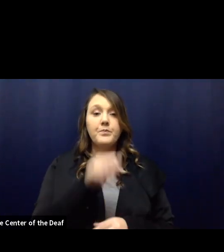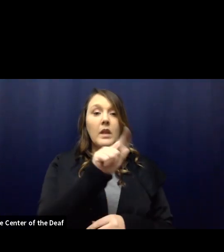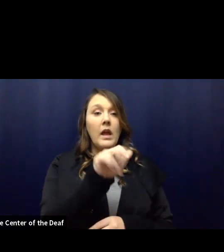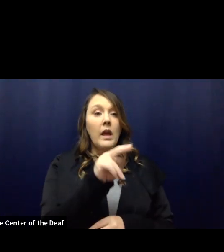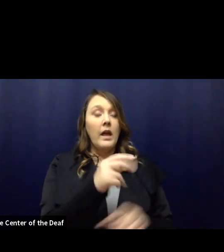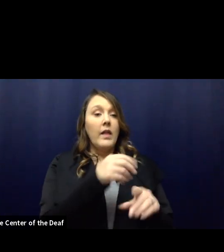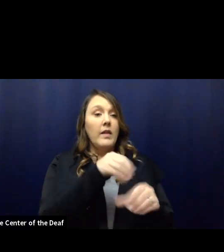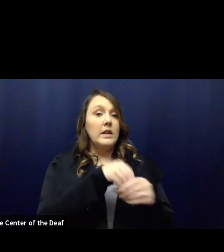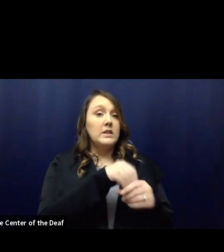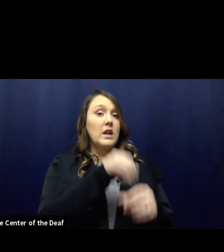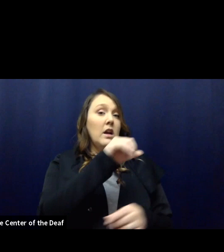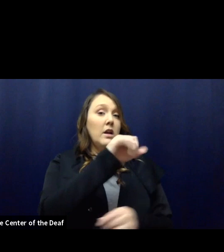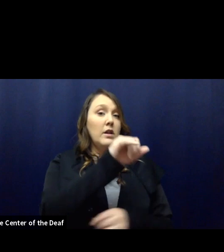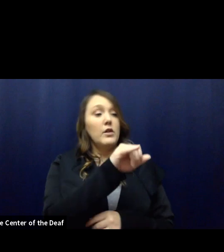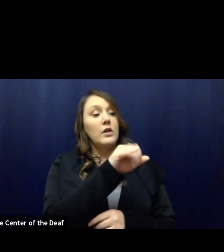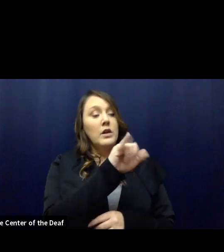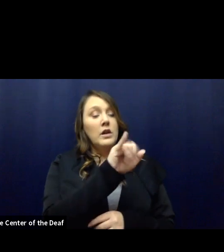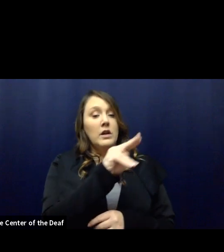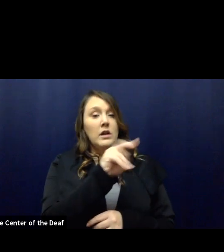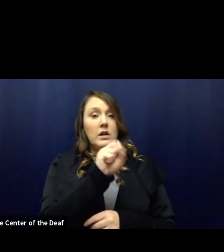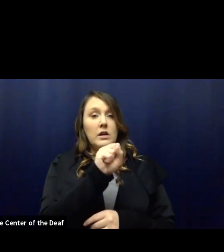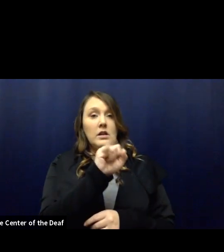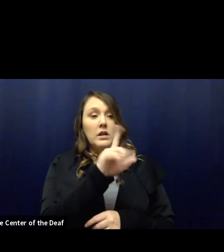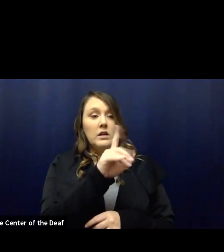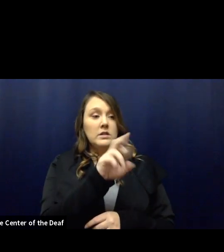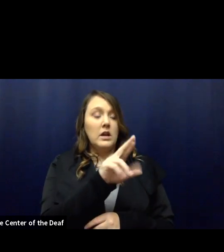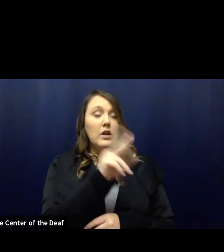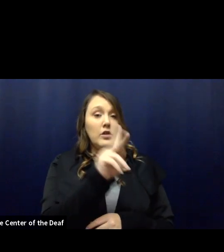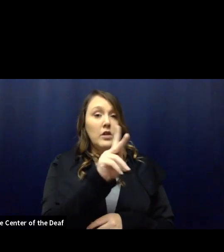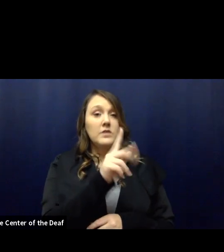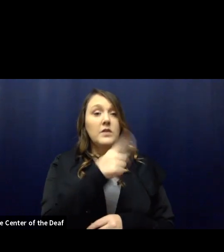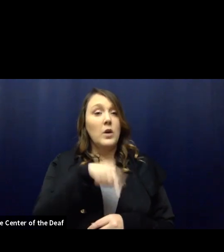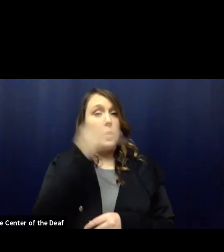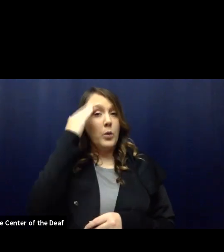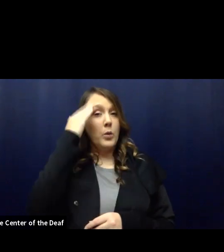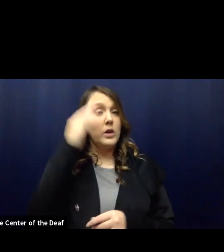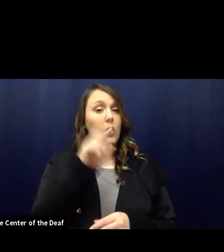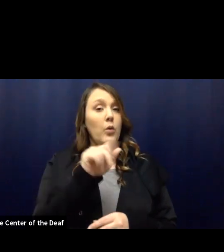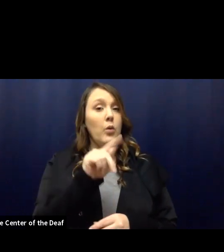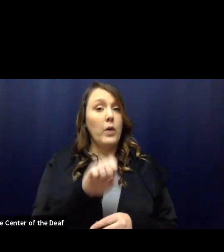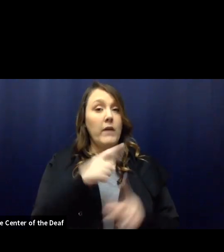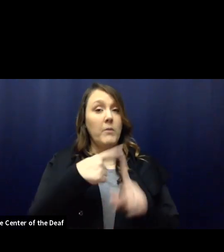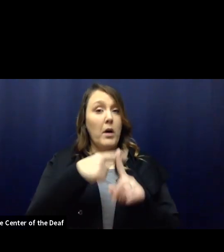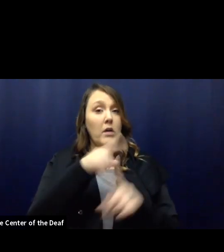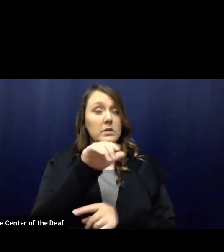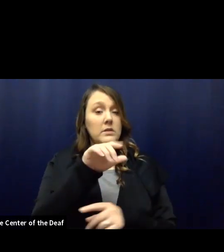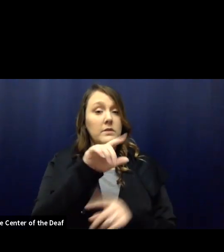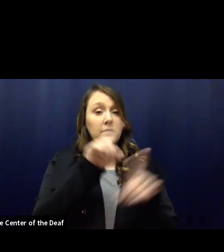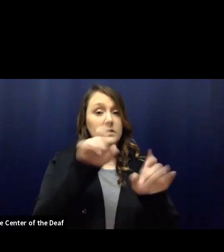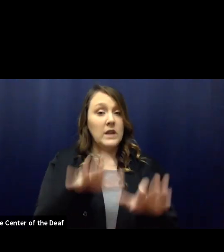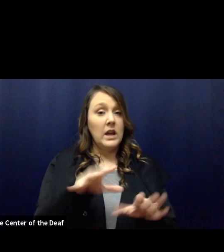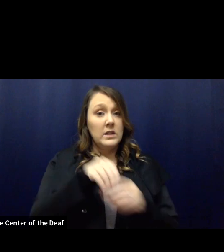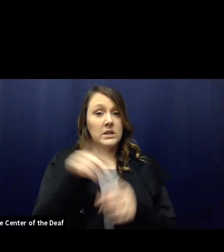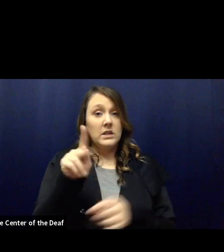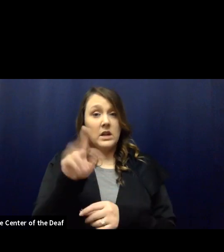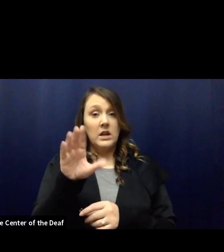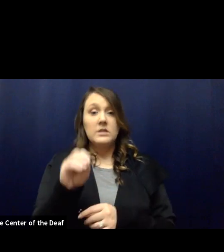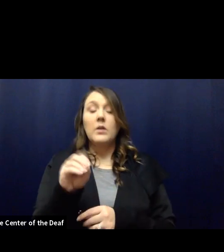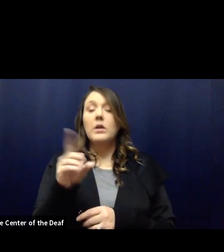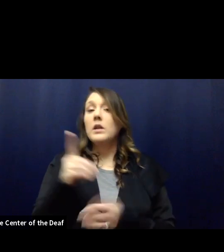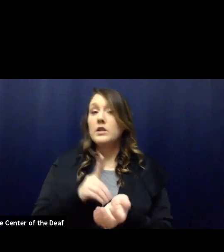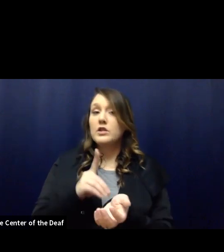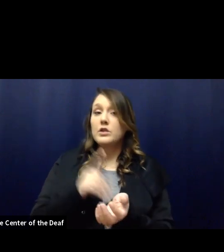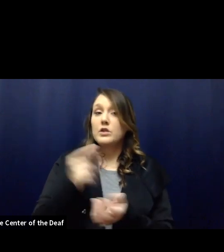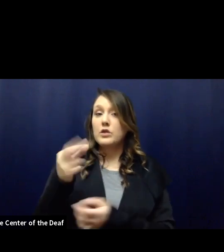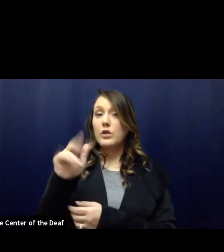of Knoxville, he wants to know, do we know the current rate of positive test results in Knox County? And if so, what is it? So Dr. Gray reported